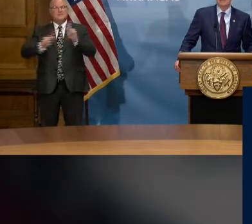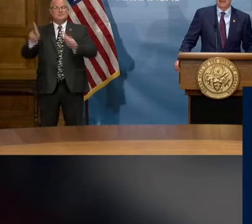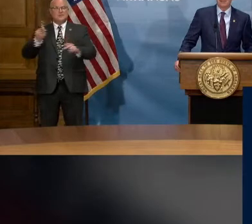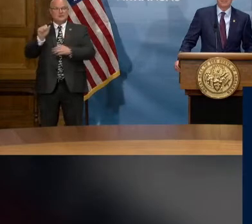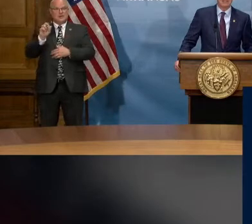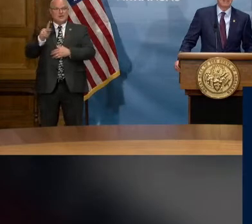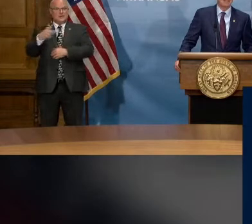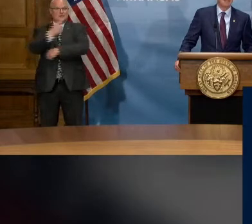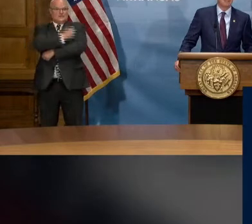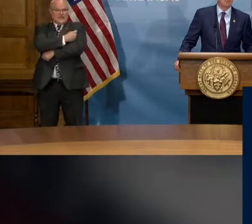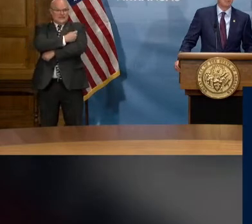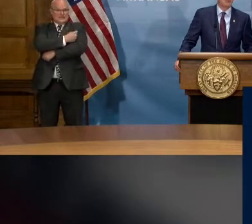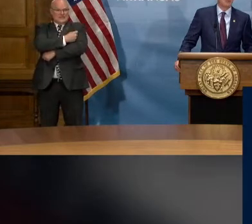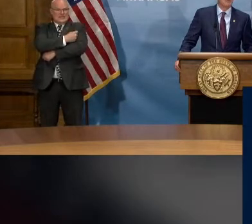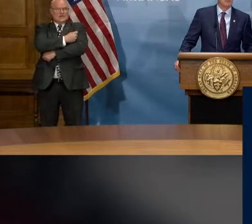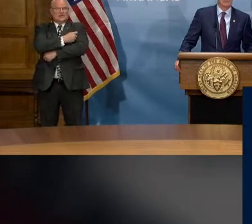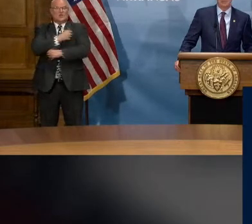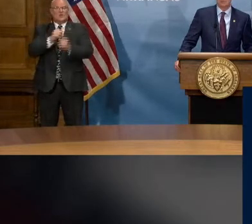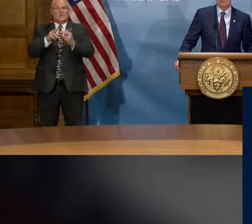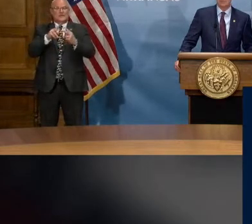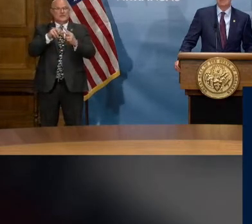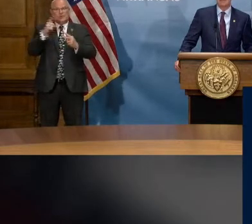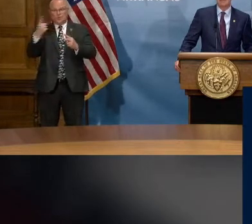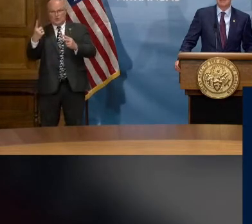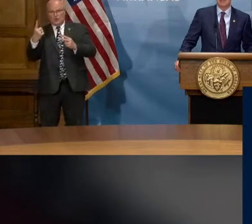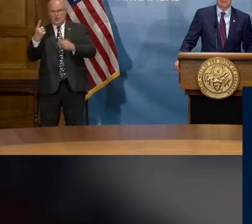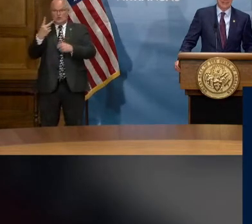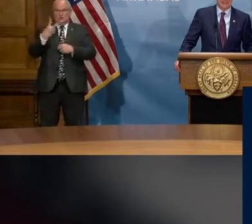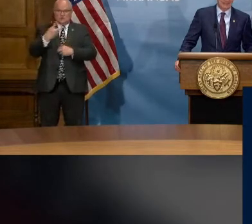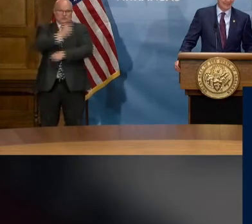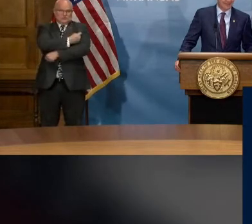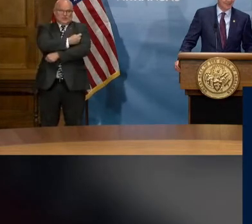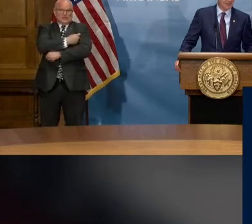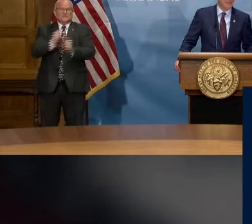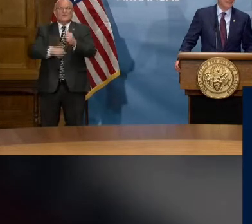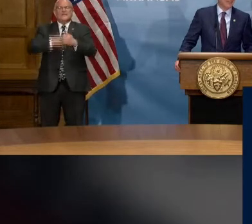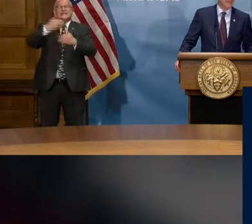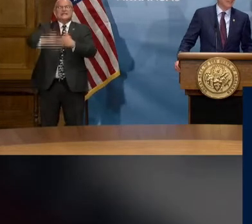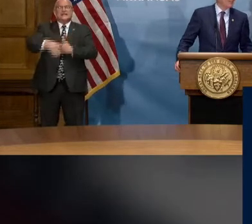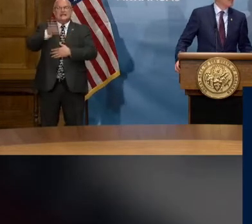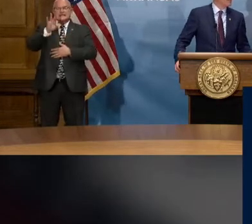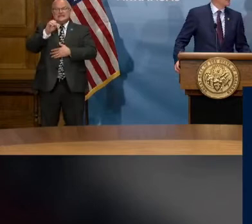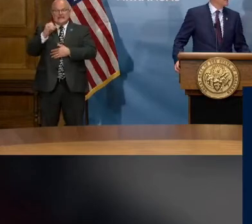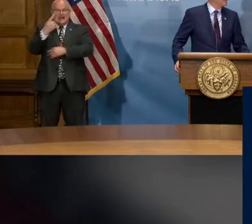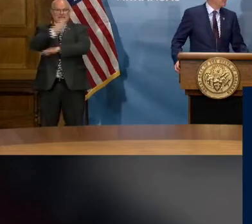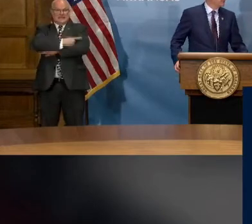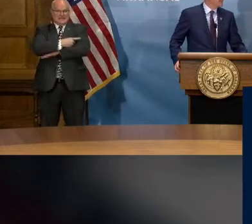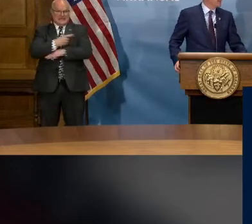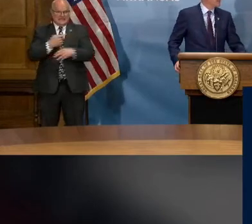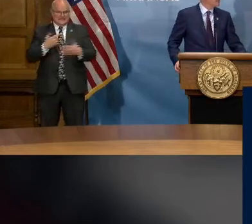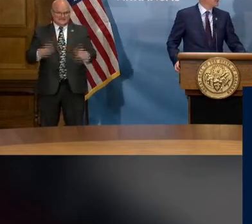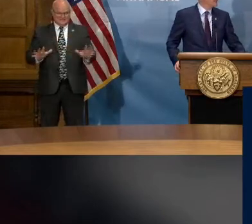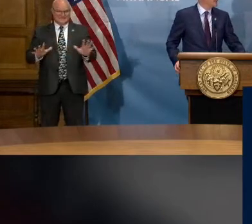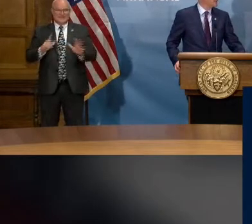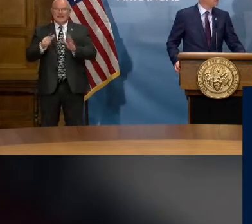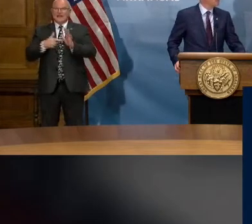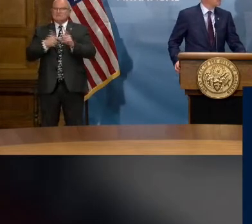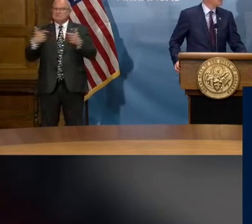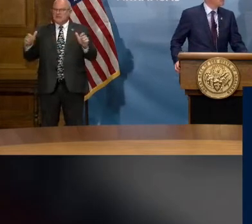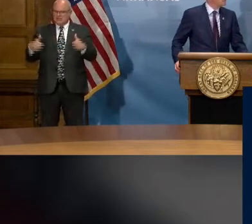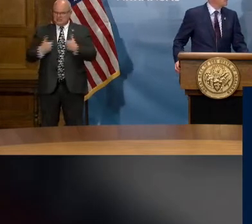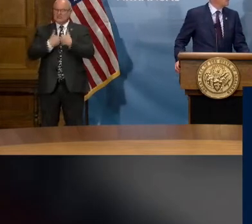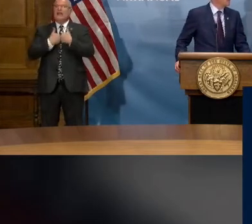Arkansans vaccinated either with 1 or 2 doses within the next 90 days. This is a big challenge for